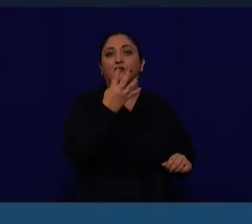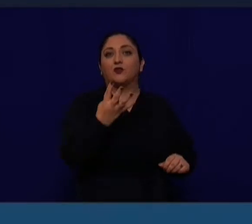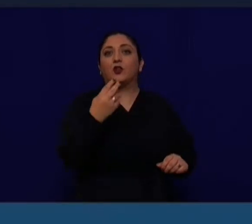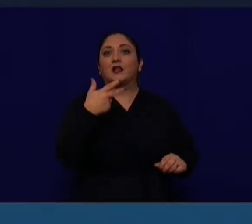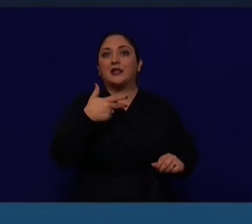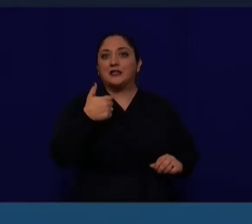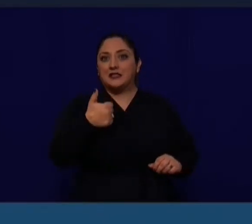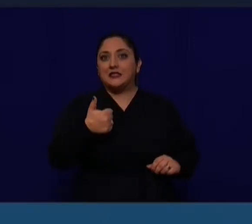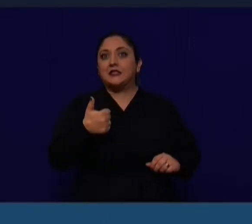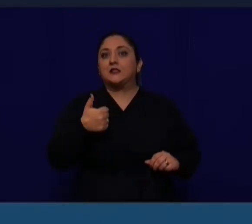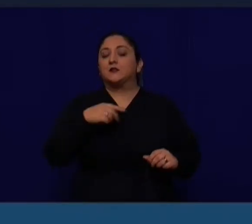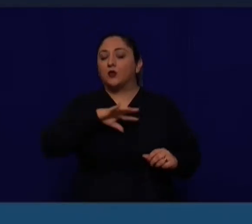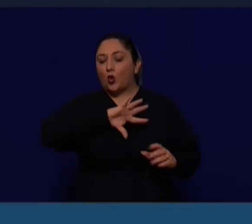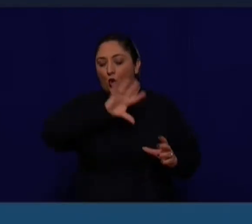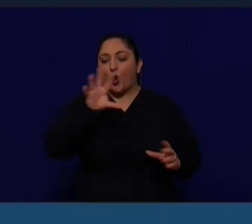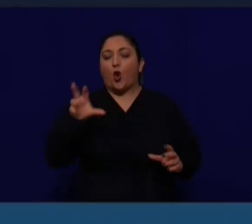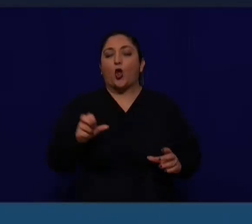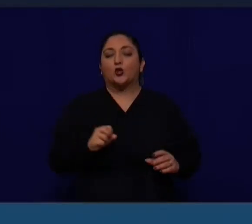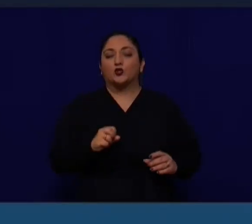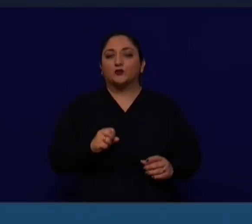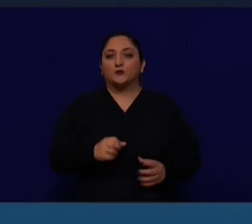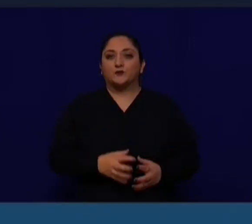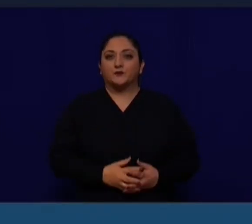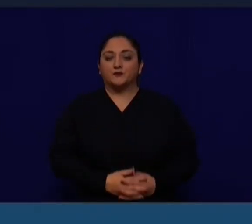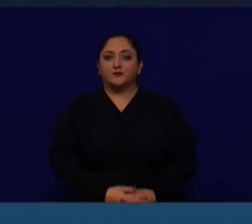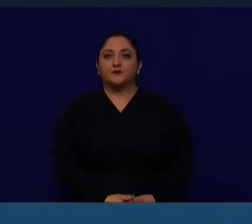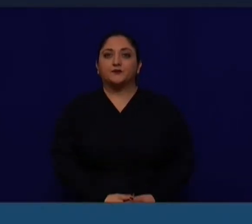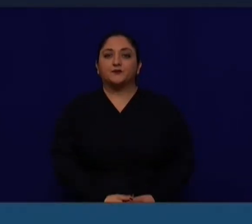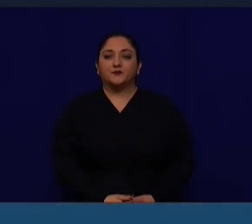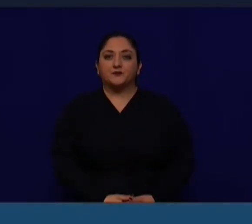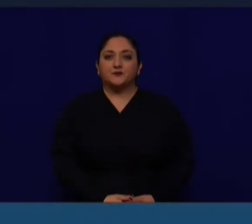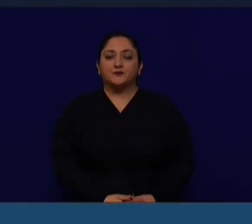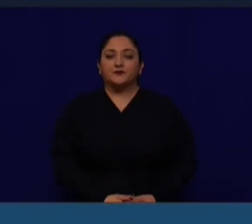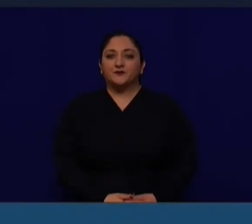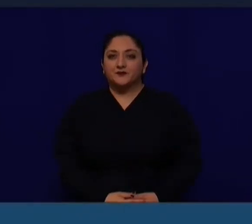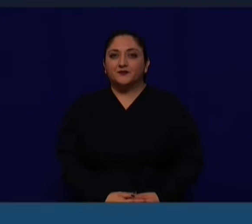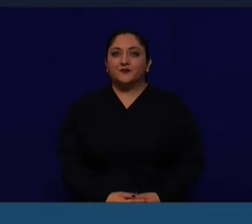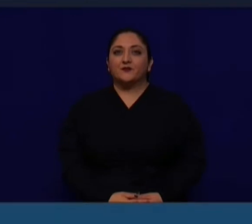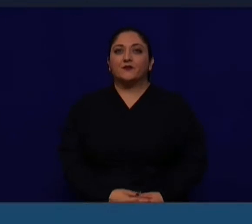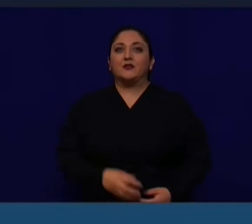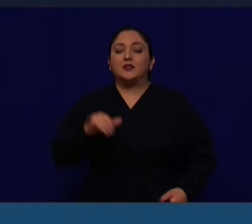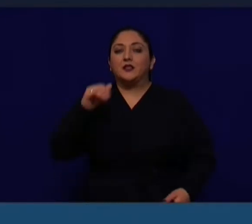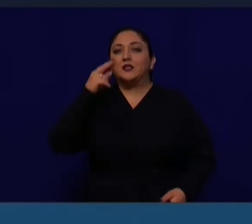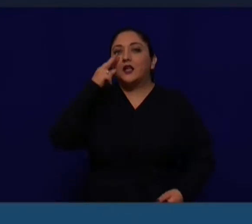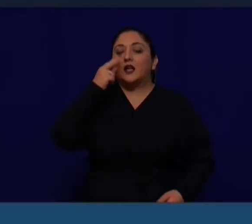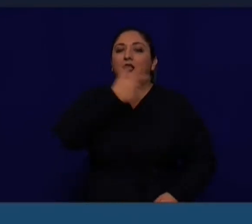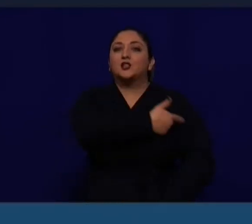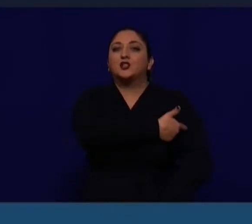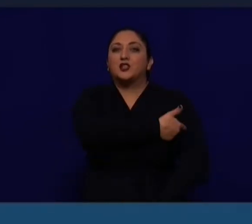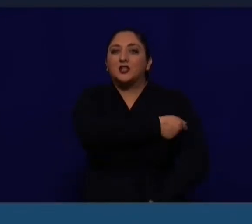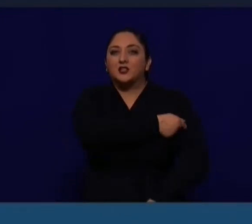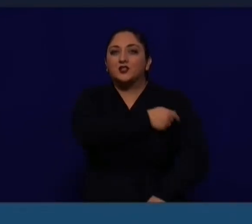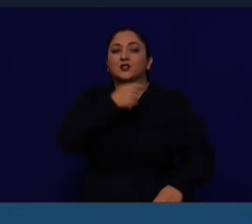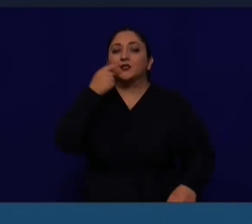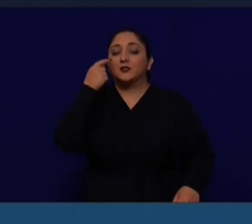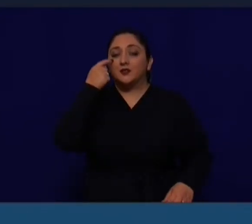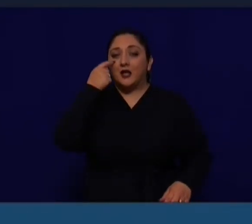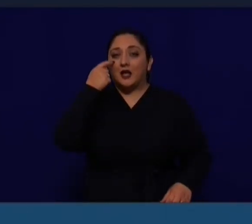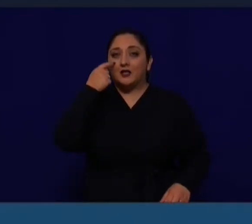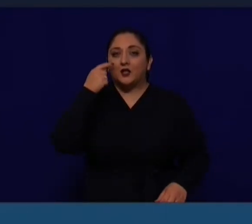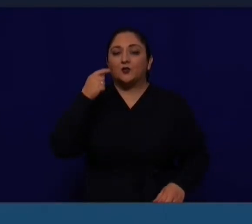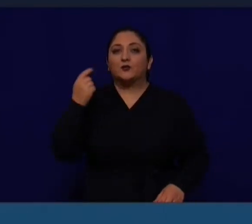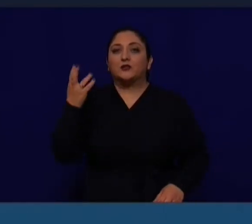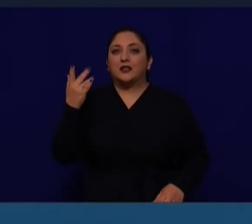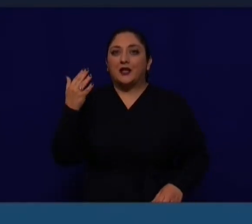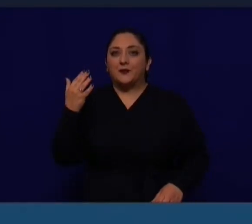7,486 inkludi dan kollu. Jekk inħarsu naqra lejn it-tilqim, aħna din tajjeb bit-tilqim fejn bħalma